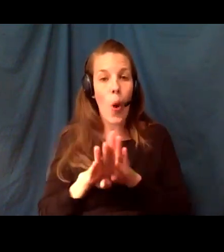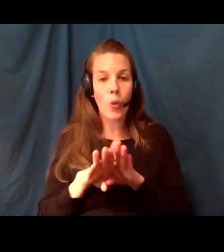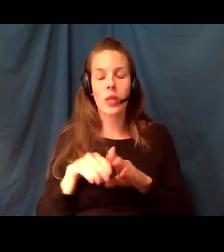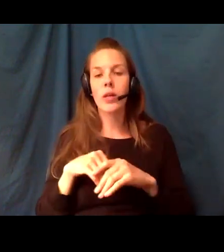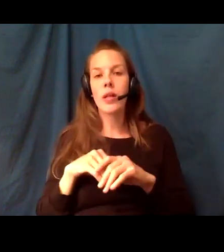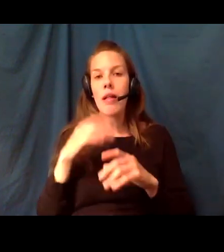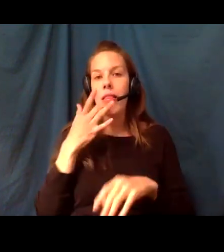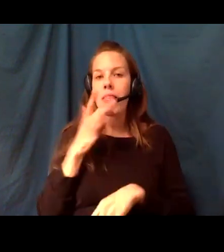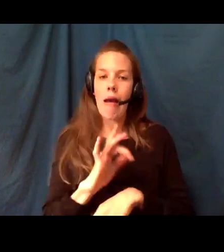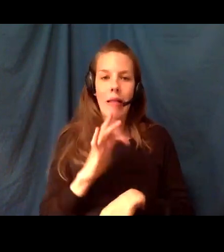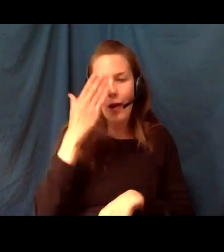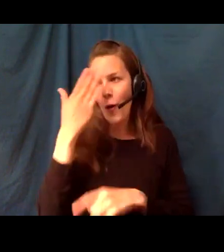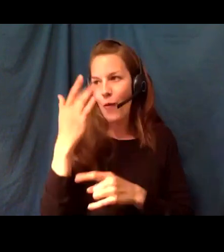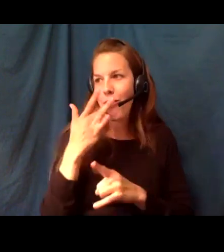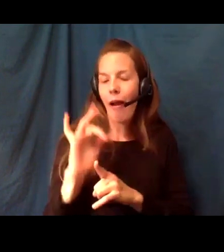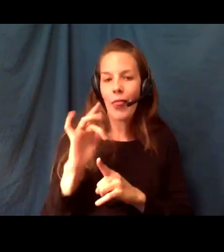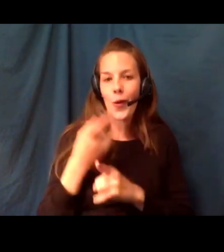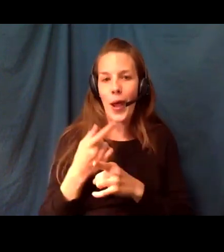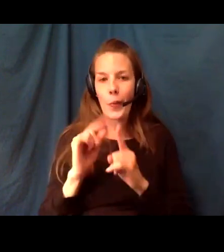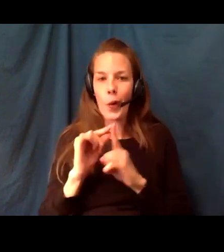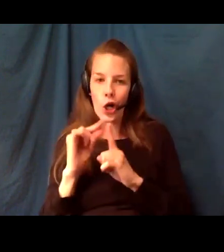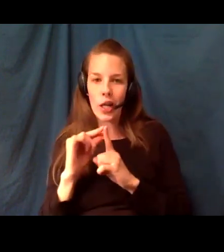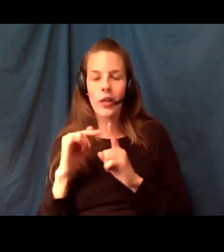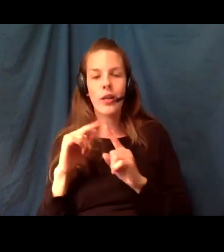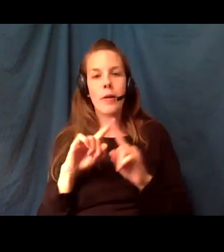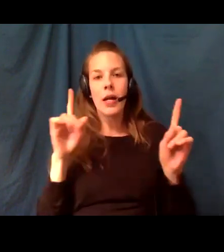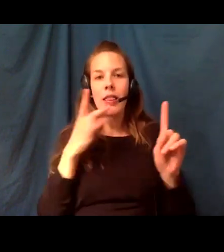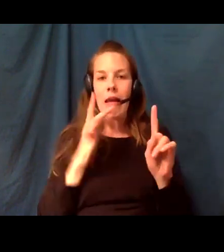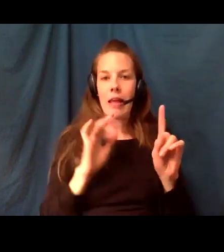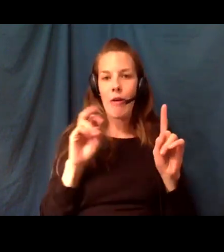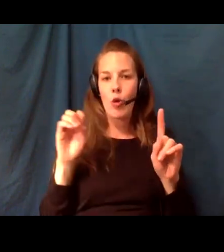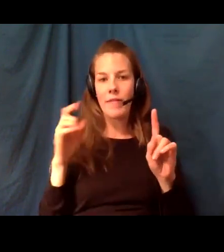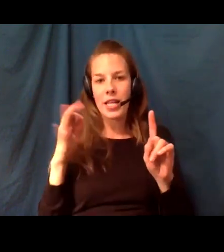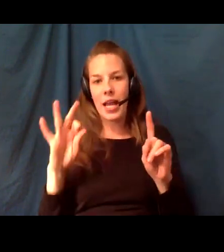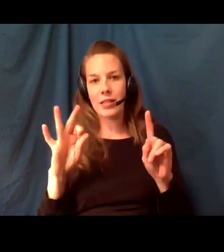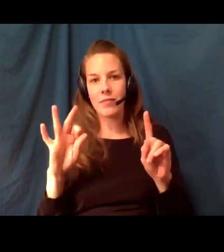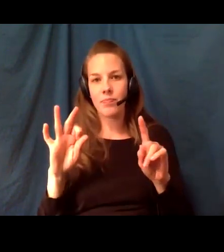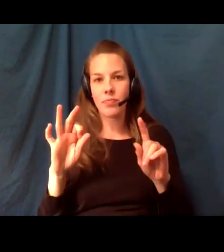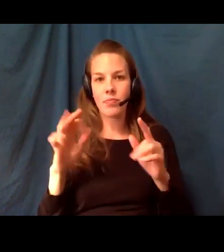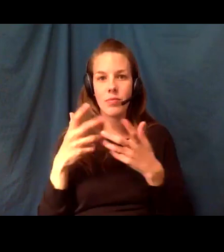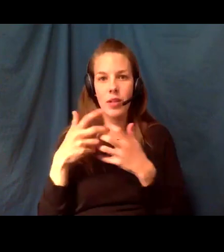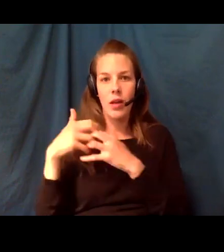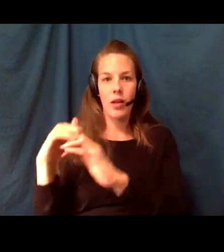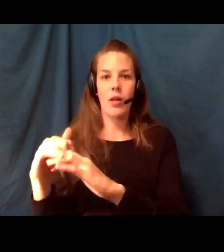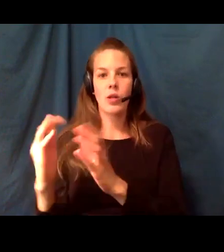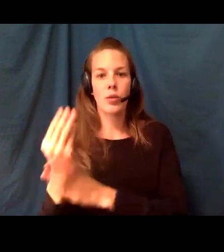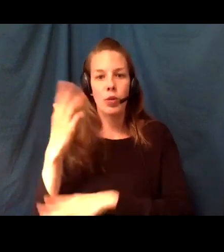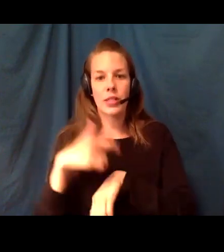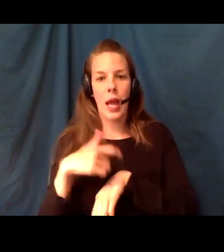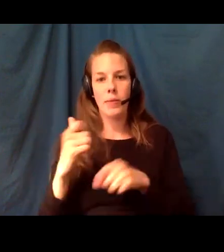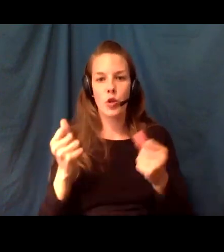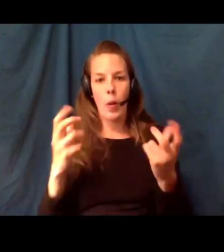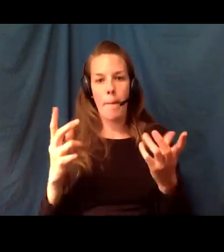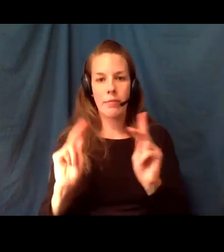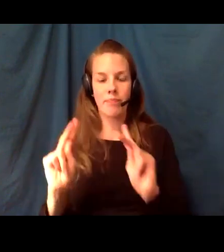know if luckily is the right word, but luckily, the COVID-19 crisis happened to coincide with springtime in the Quad Cities, and so many people have had